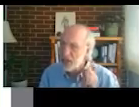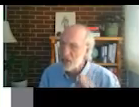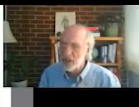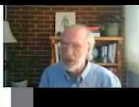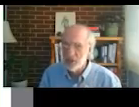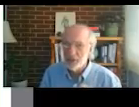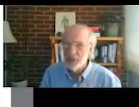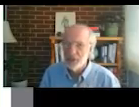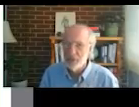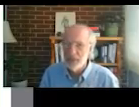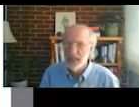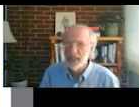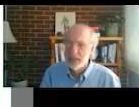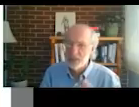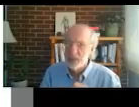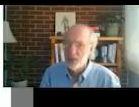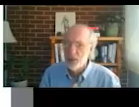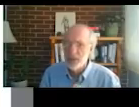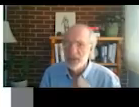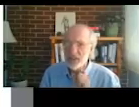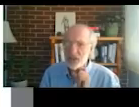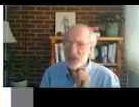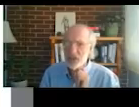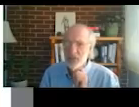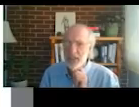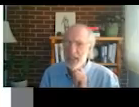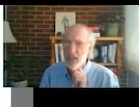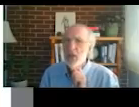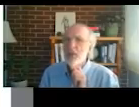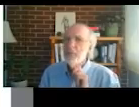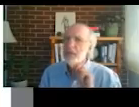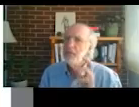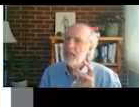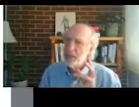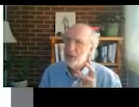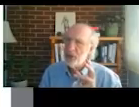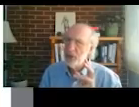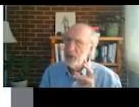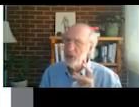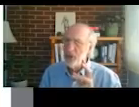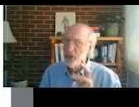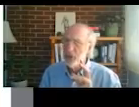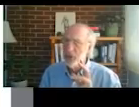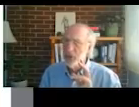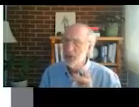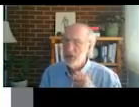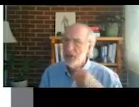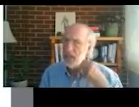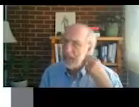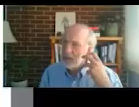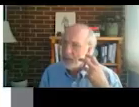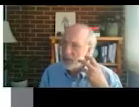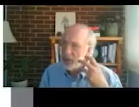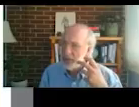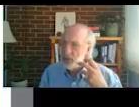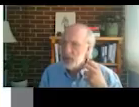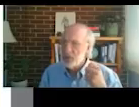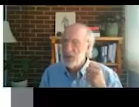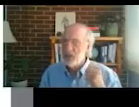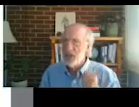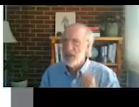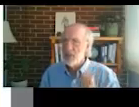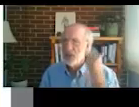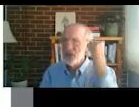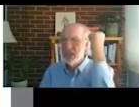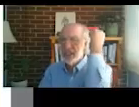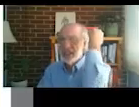And I'll talk a little bit about that, a little bit more about that in just a minute. But errors will occur. So every once in a